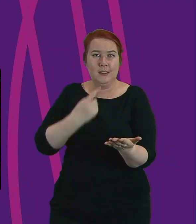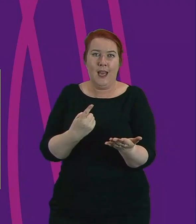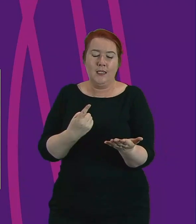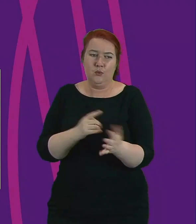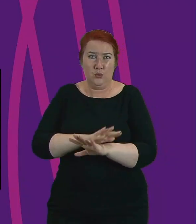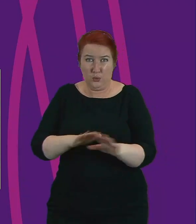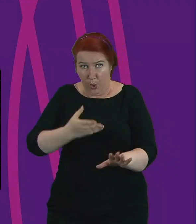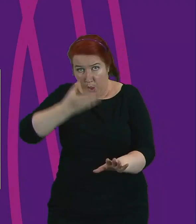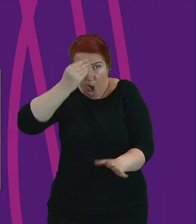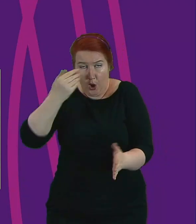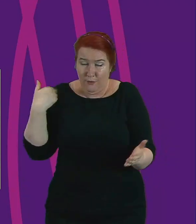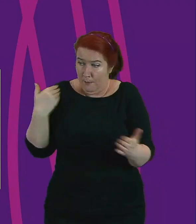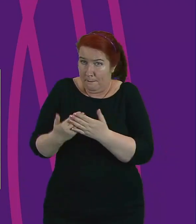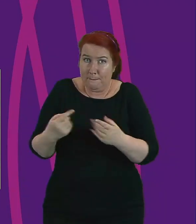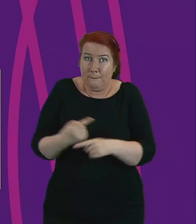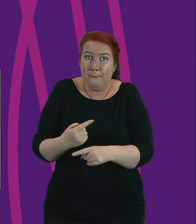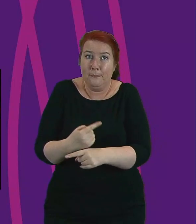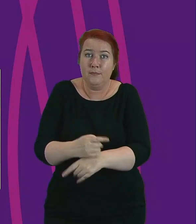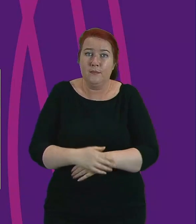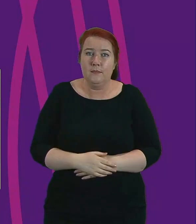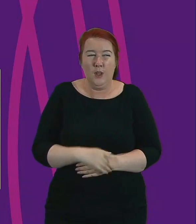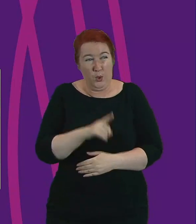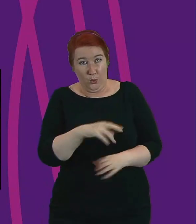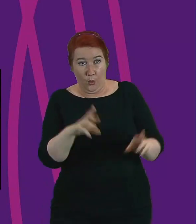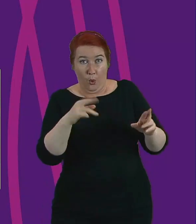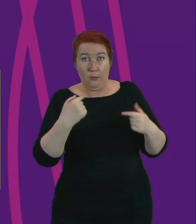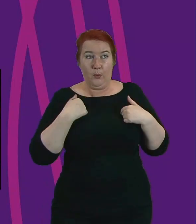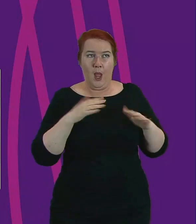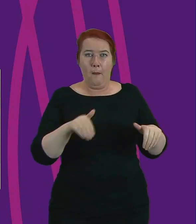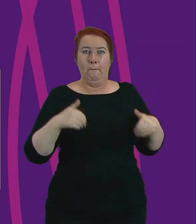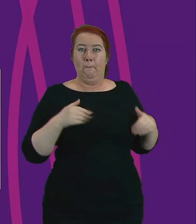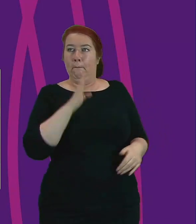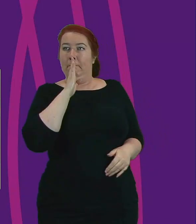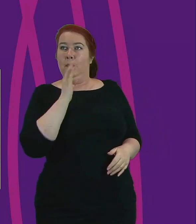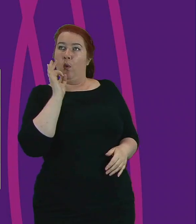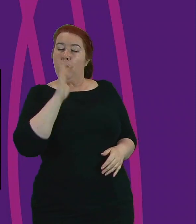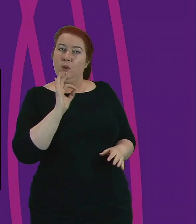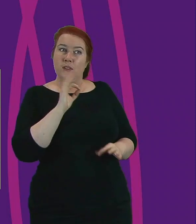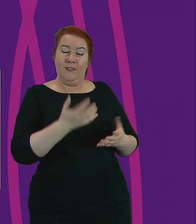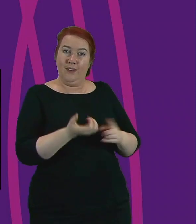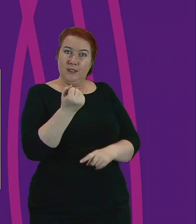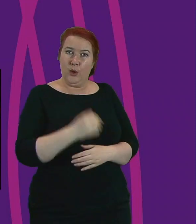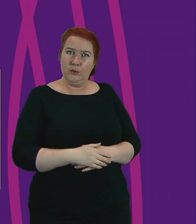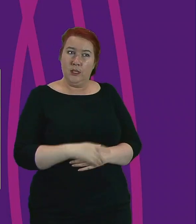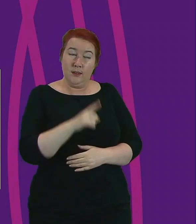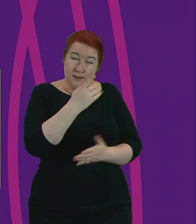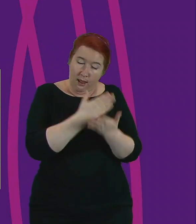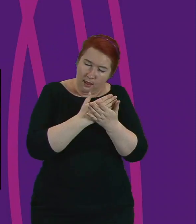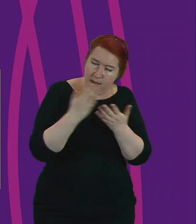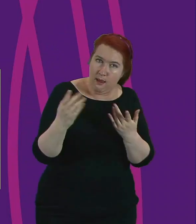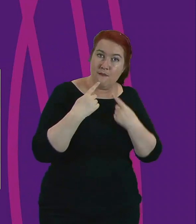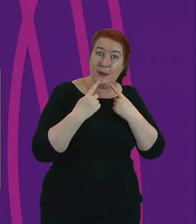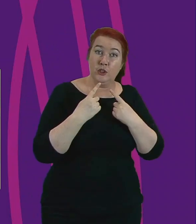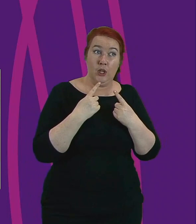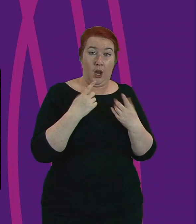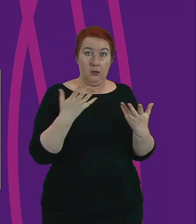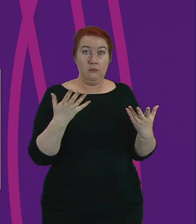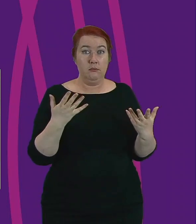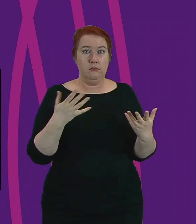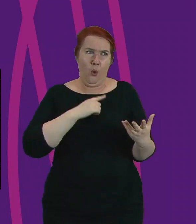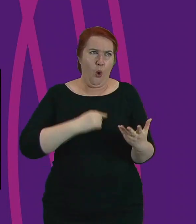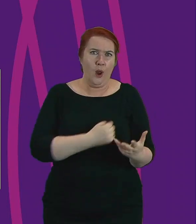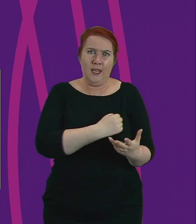learned. Did you hope that we wouldn't ask questions or wouldn't find out? Transparency is crucial if you want Parliament to take